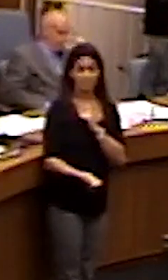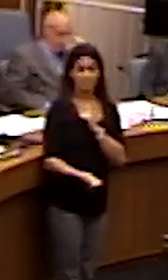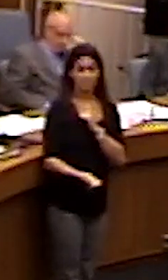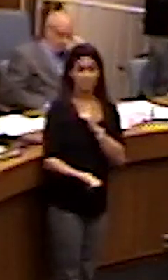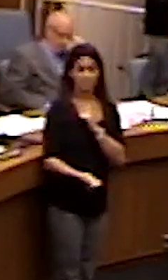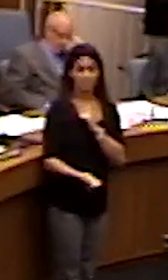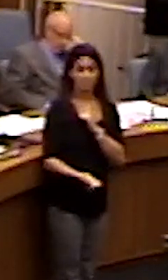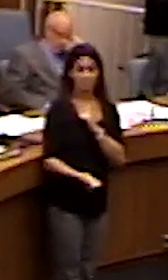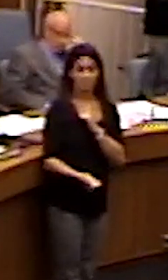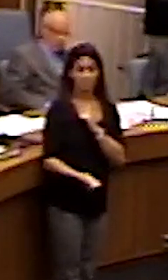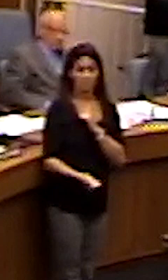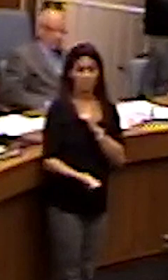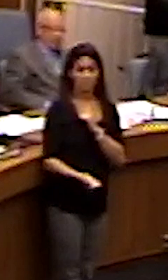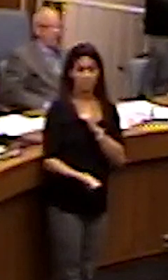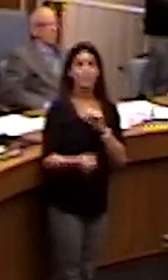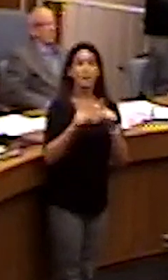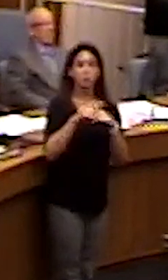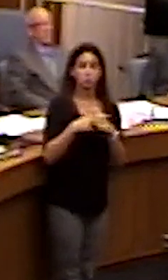it started with race.